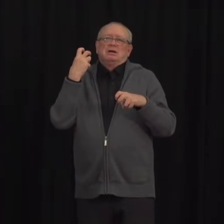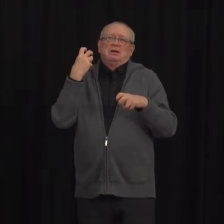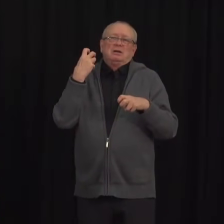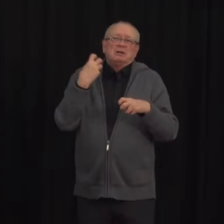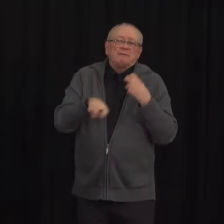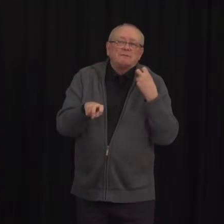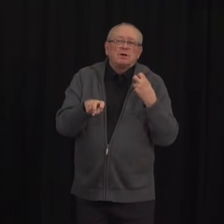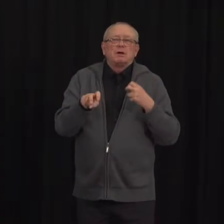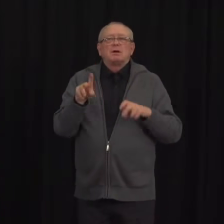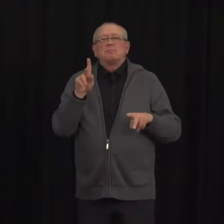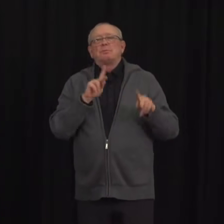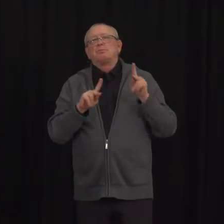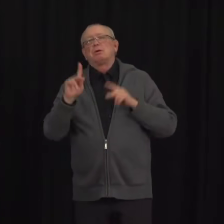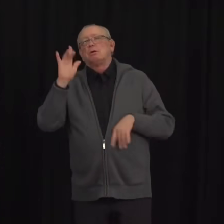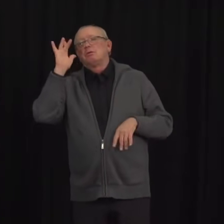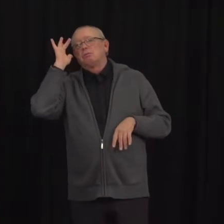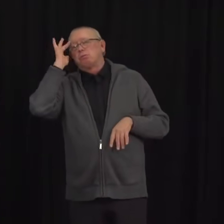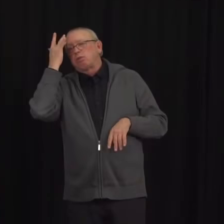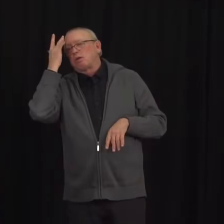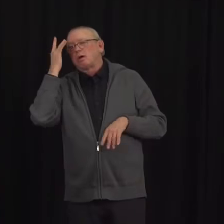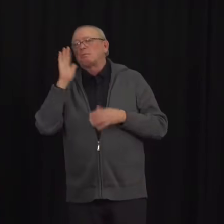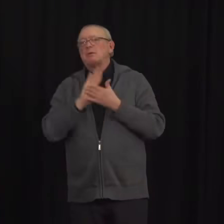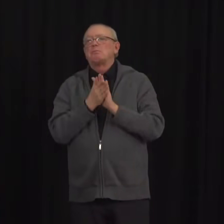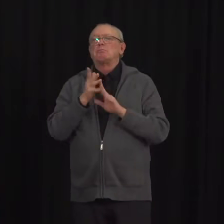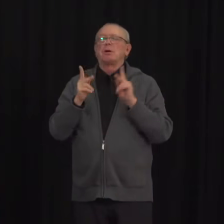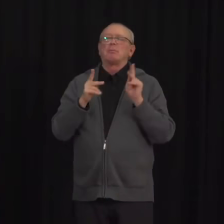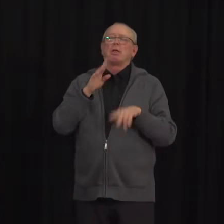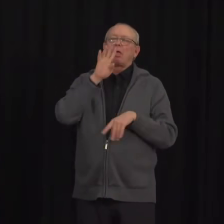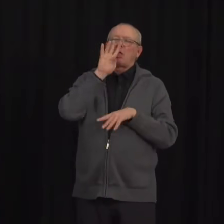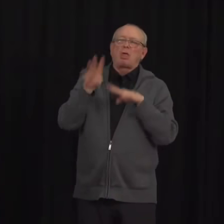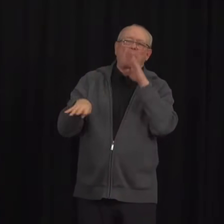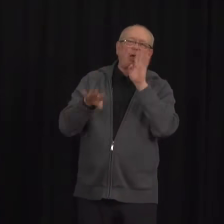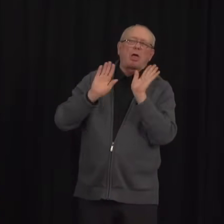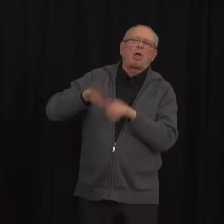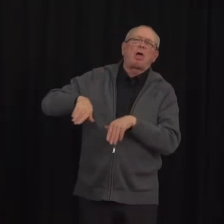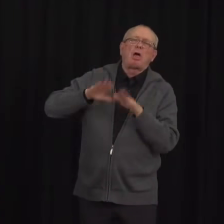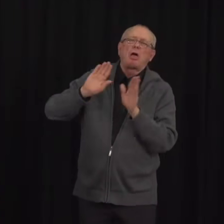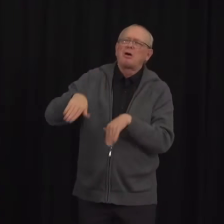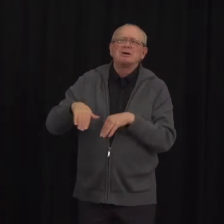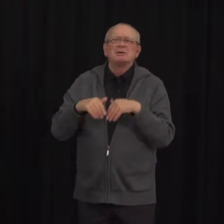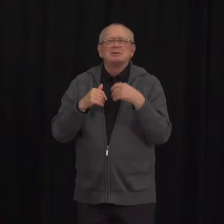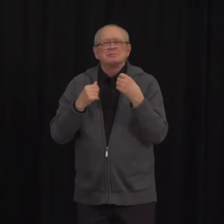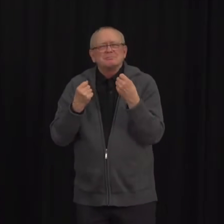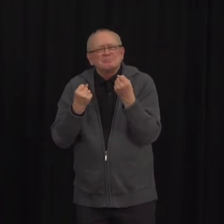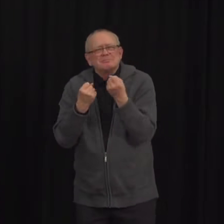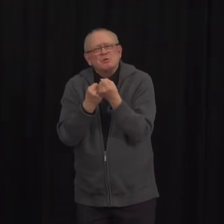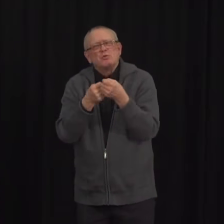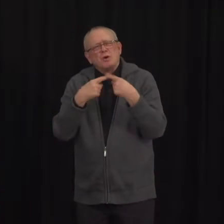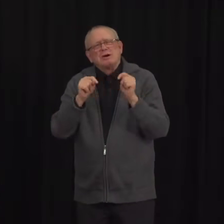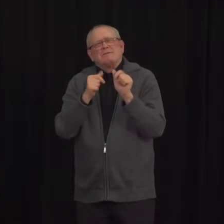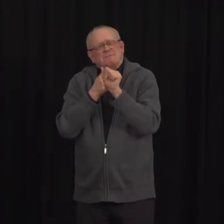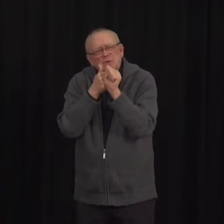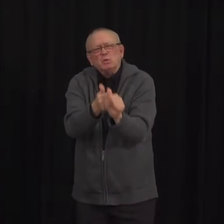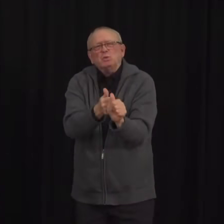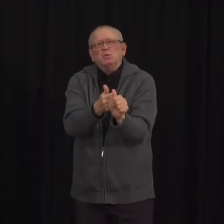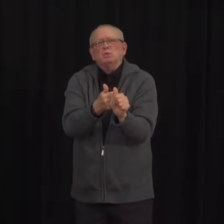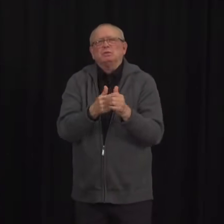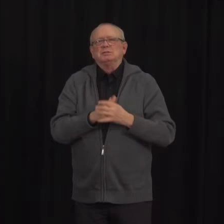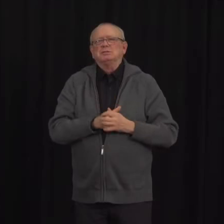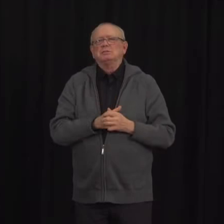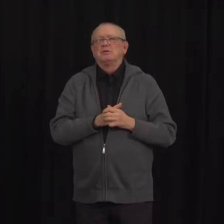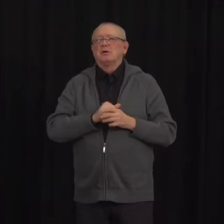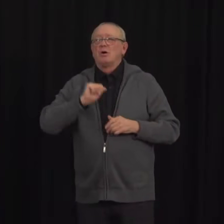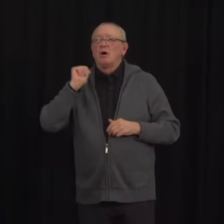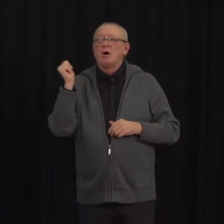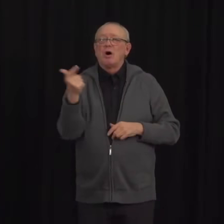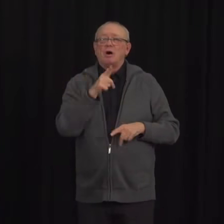or letting some of those practices slip. So we want to provide every support we can to make sure that everyone who shows up,